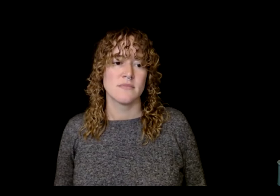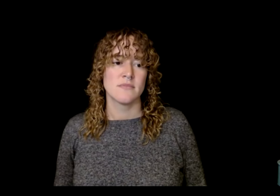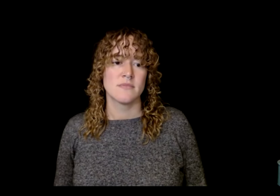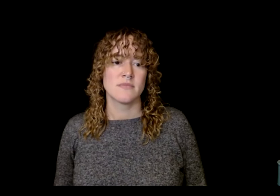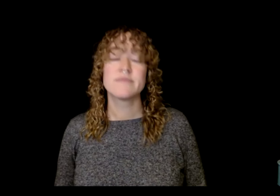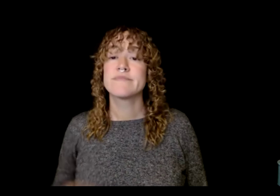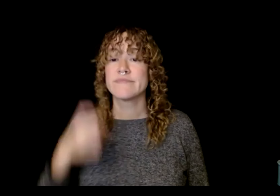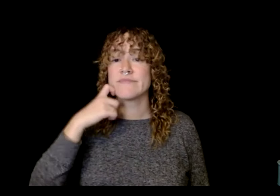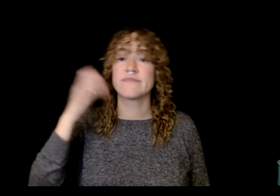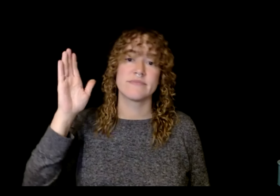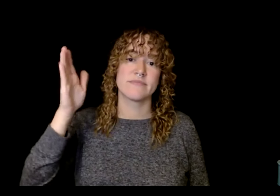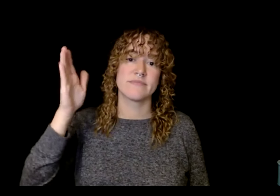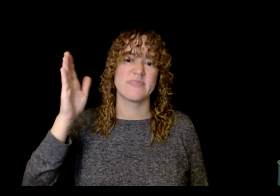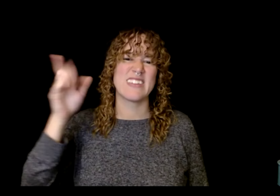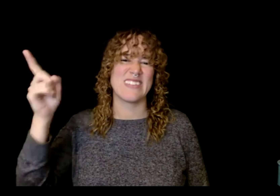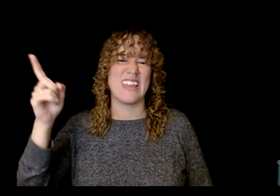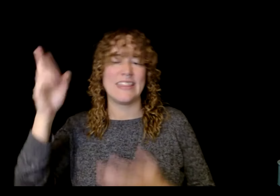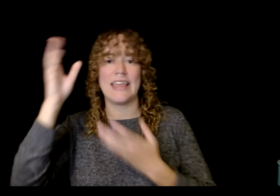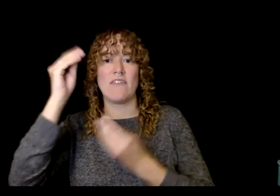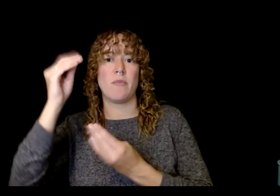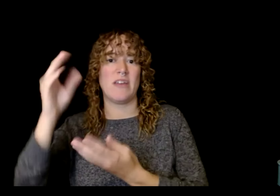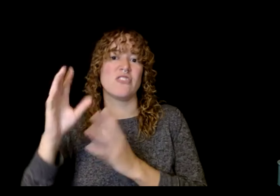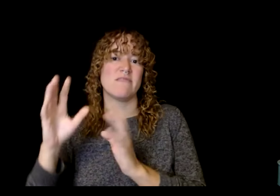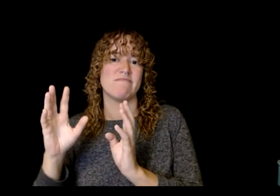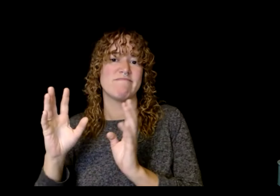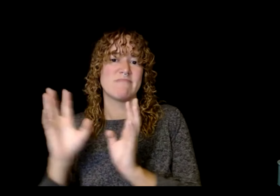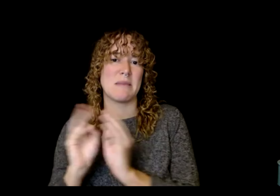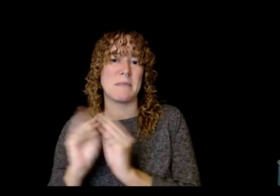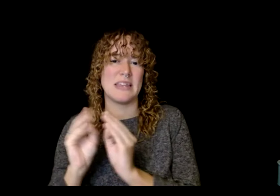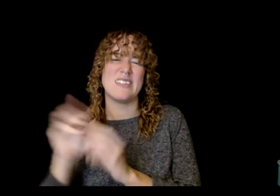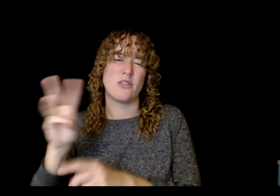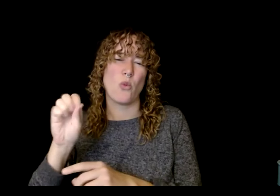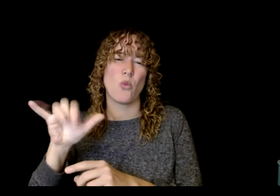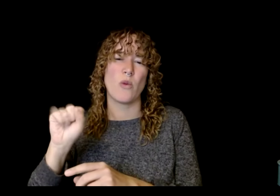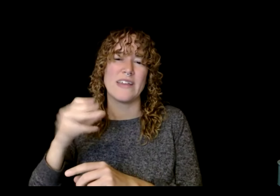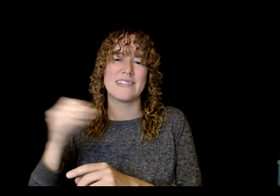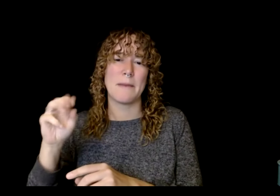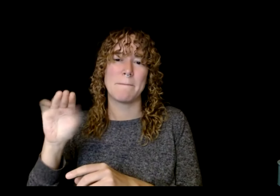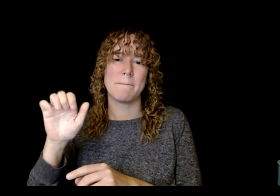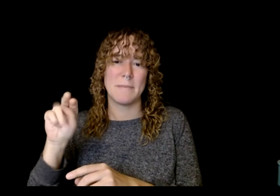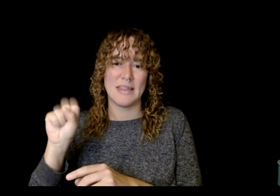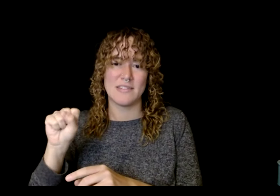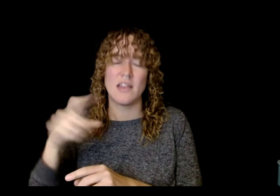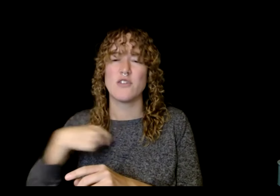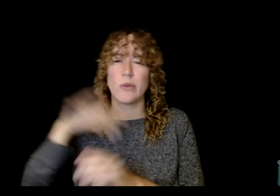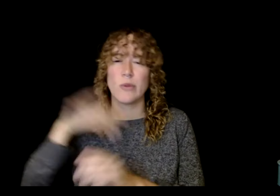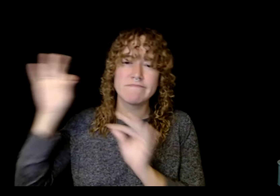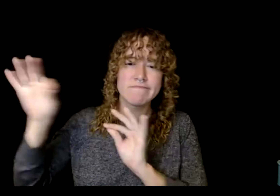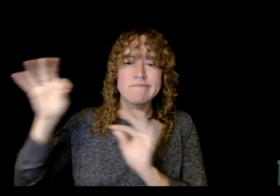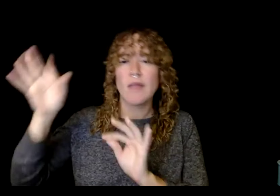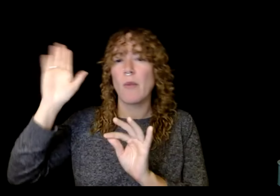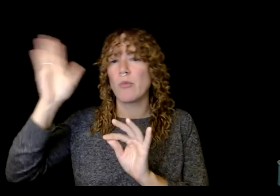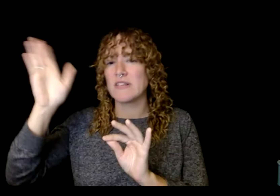presented in the informational session on this to Ways and Means, so that the current committee members had some background